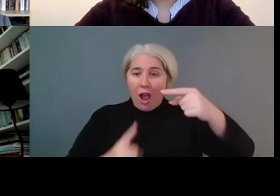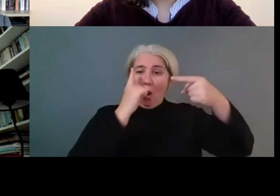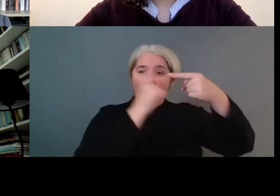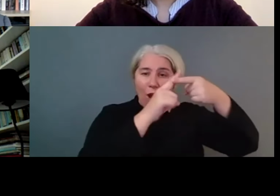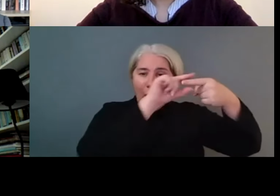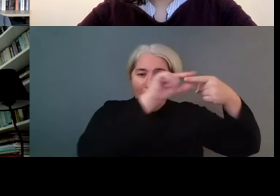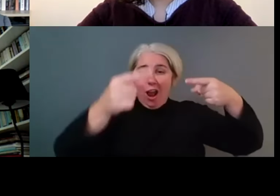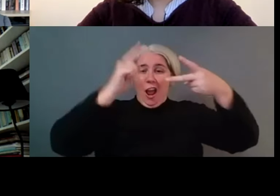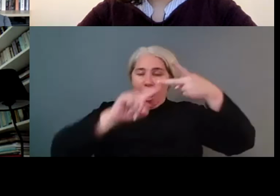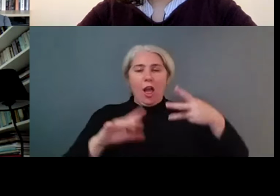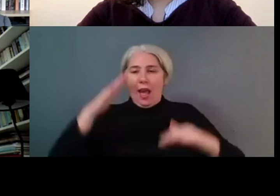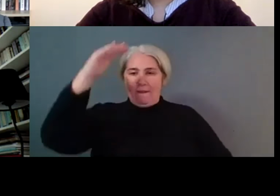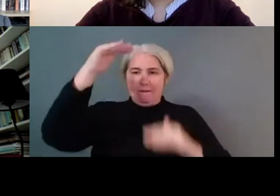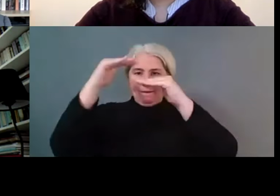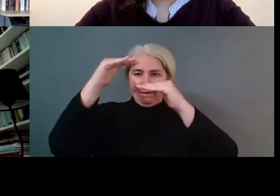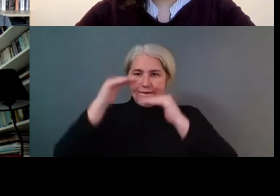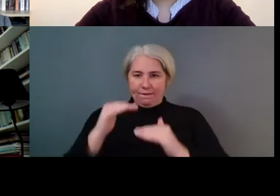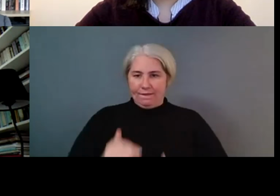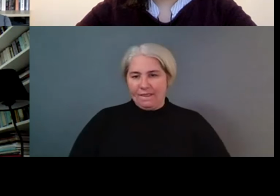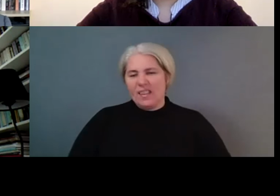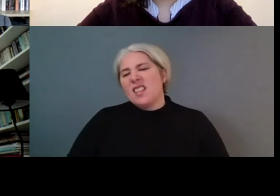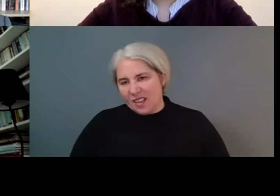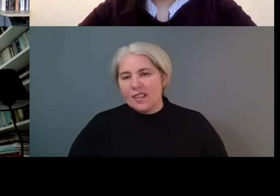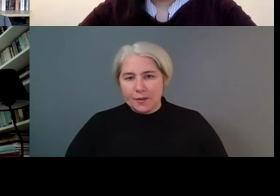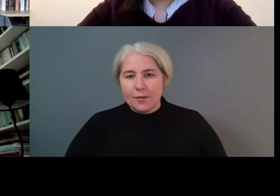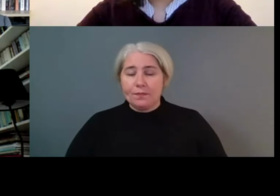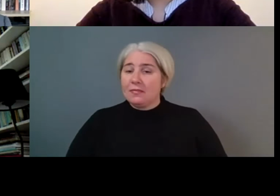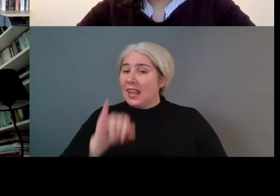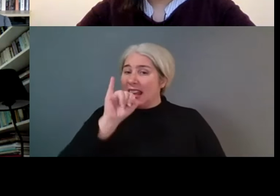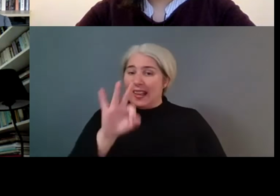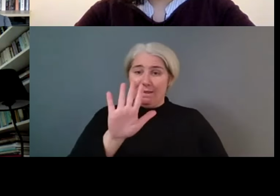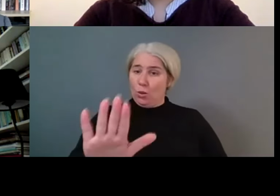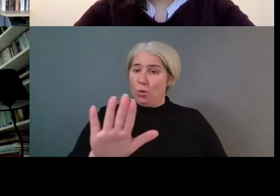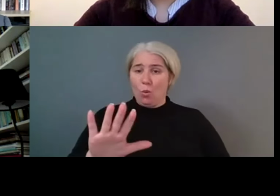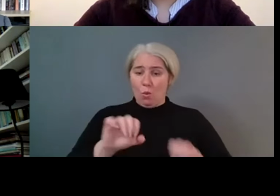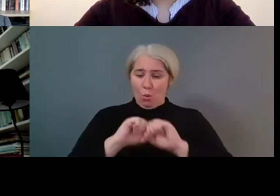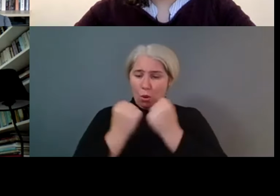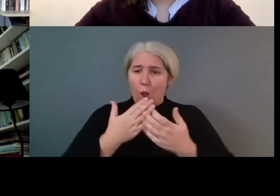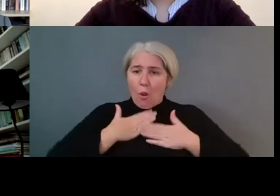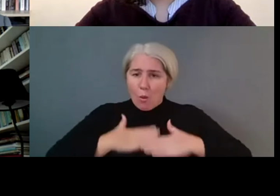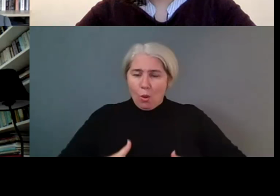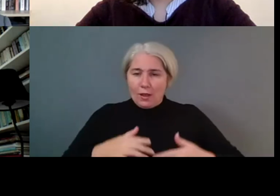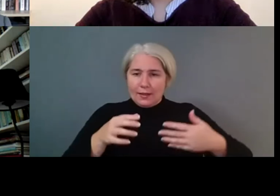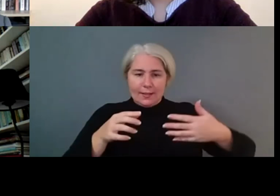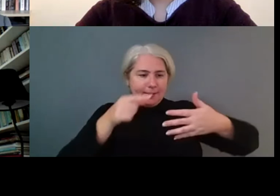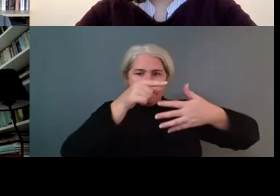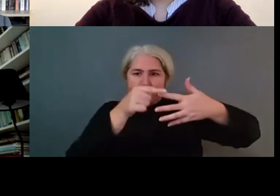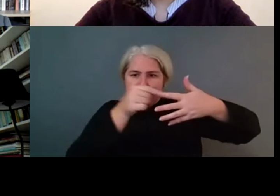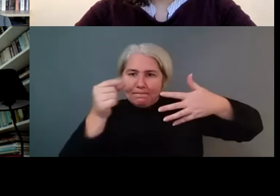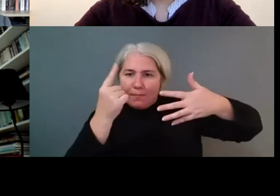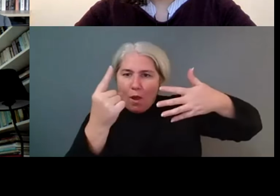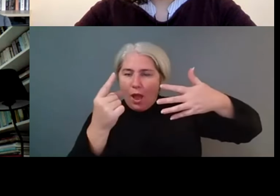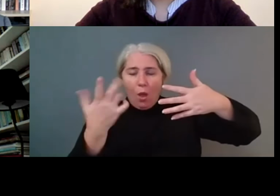the reports by more specific on one article or on several articles, and that goes